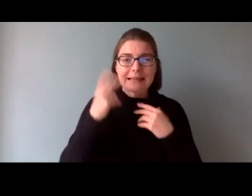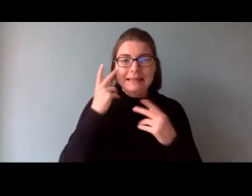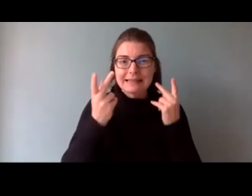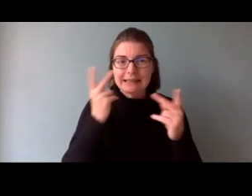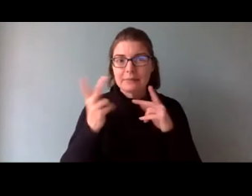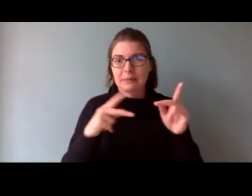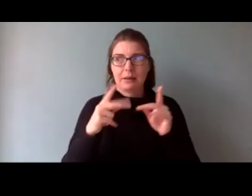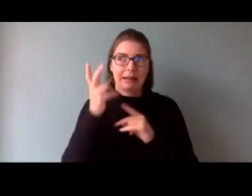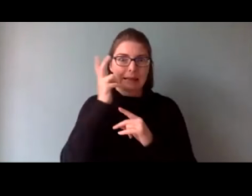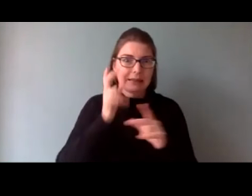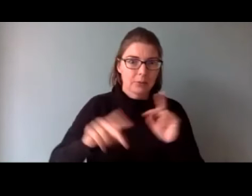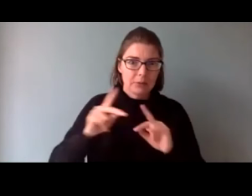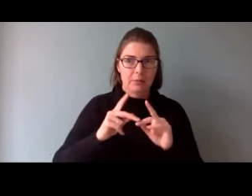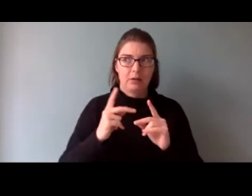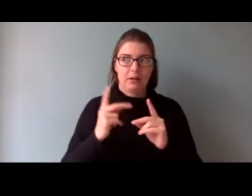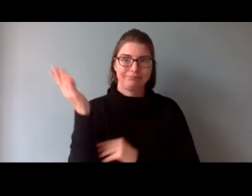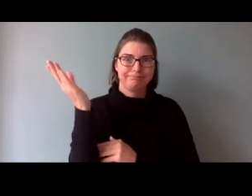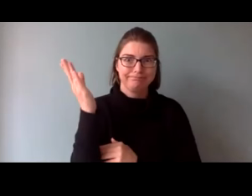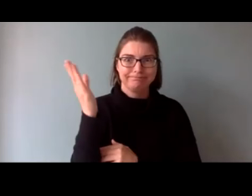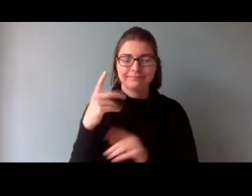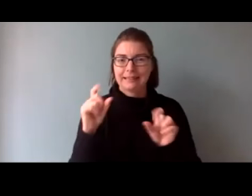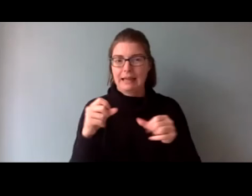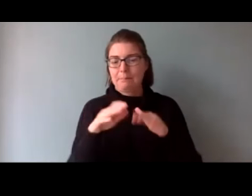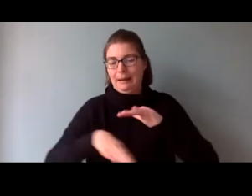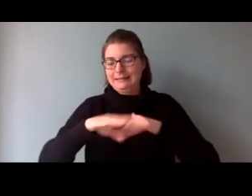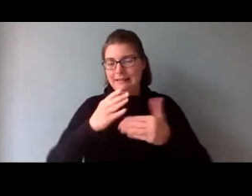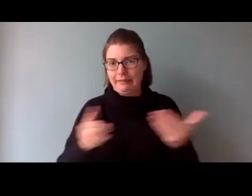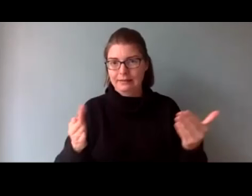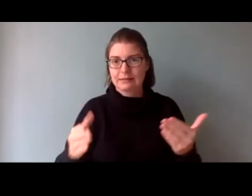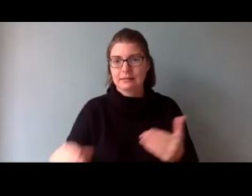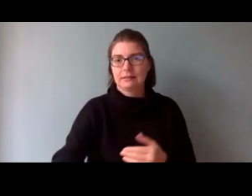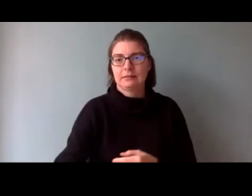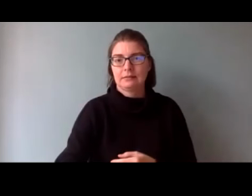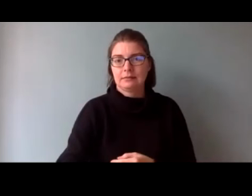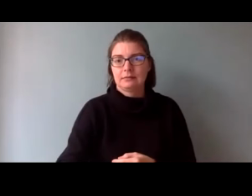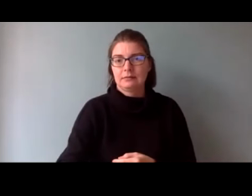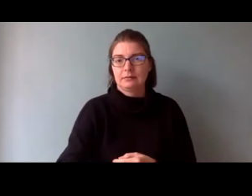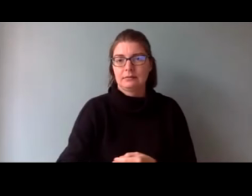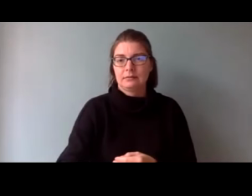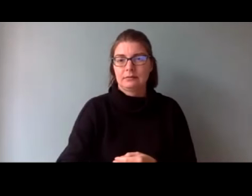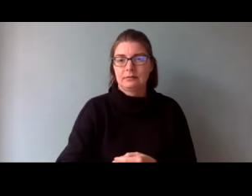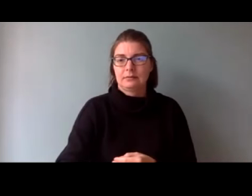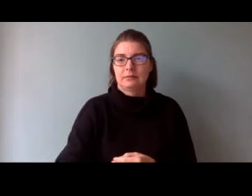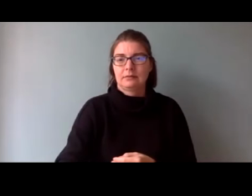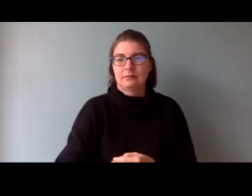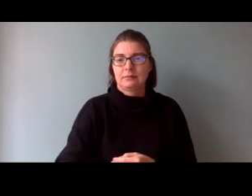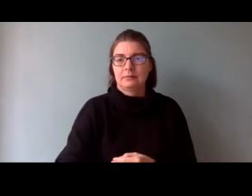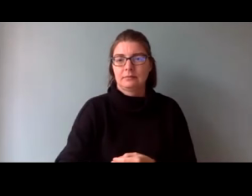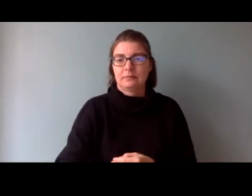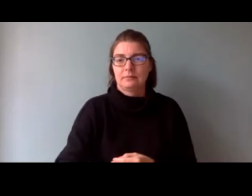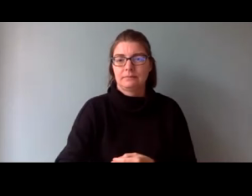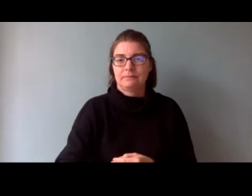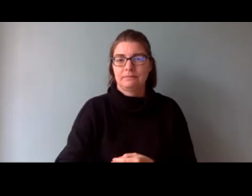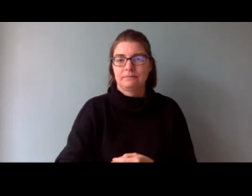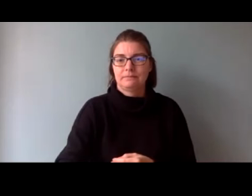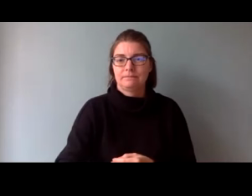do some pretty basic things. That's being reasonably, I don't want to